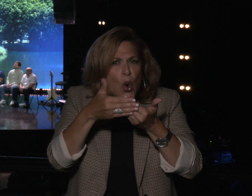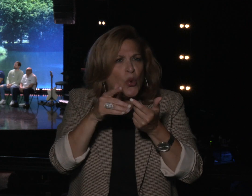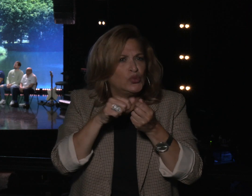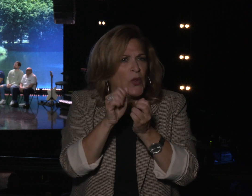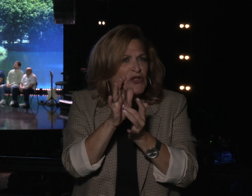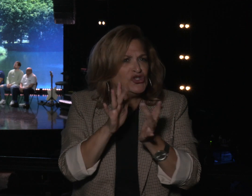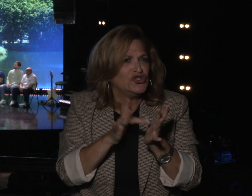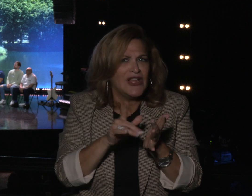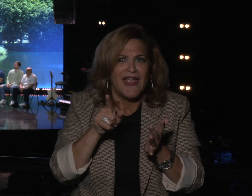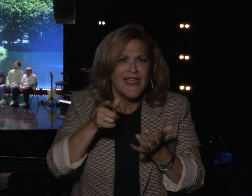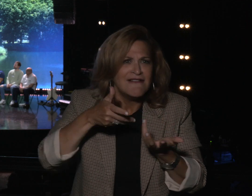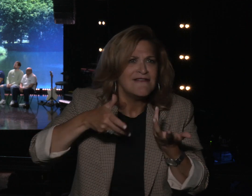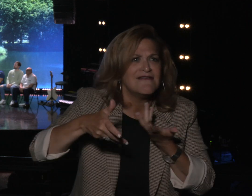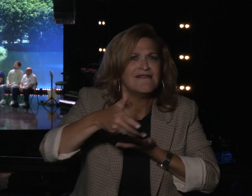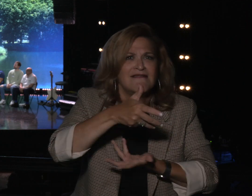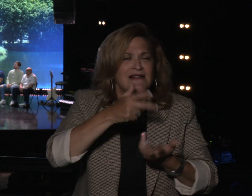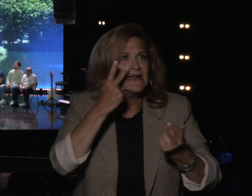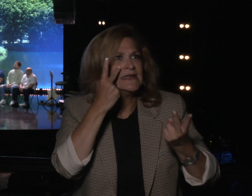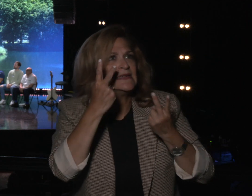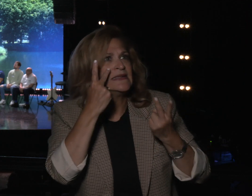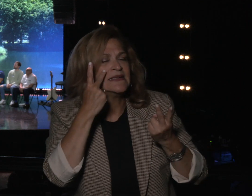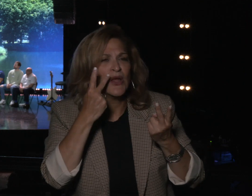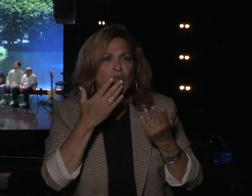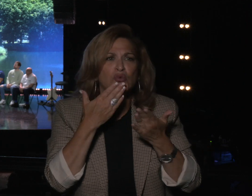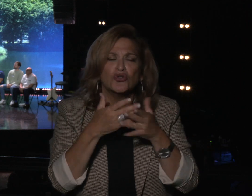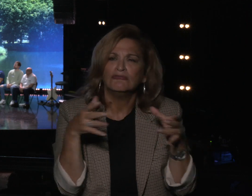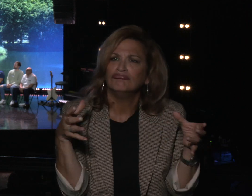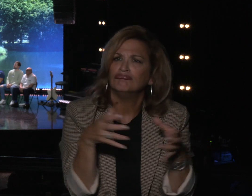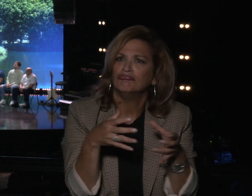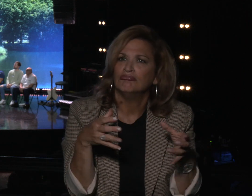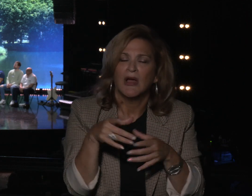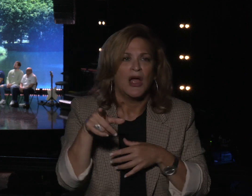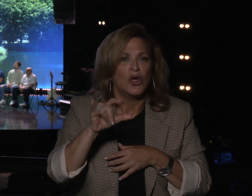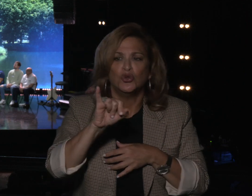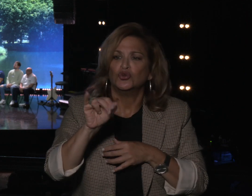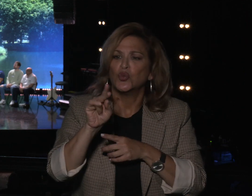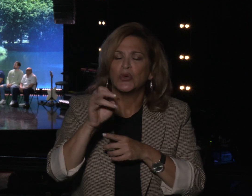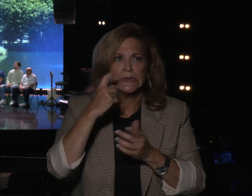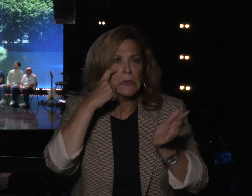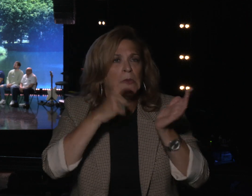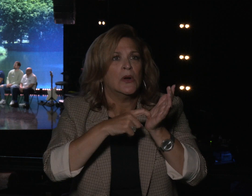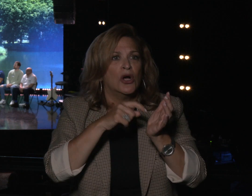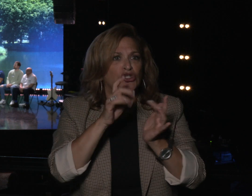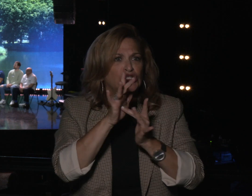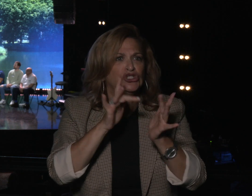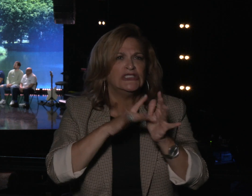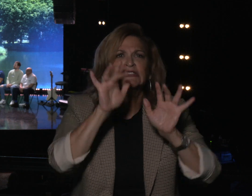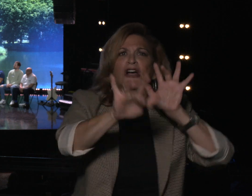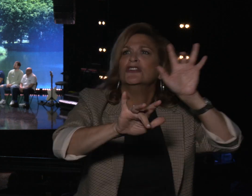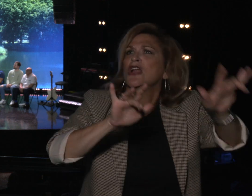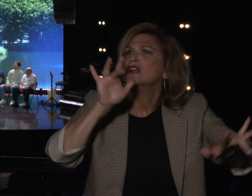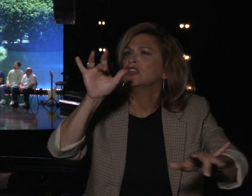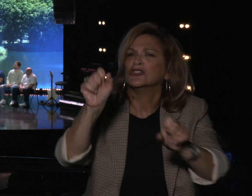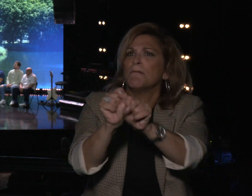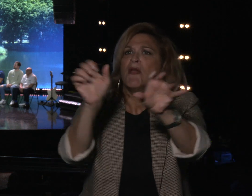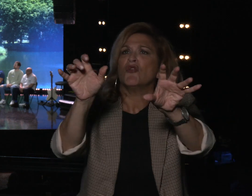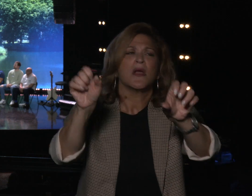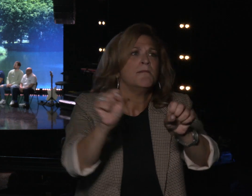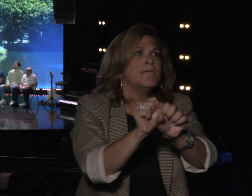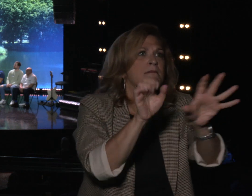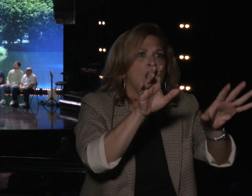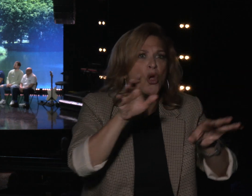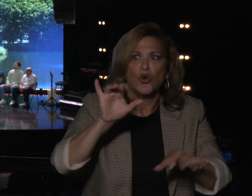got good friends. He's in a good community group. He's watching miracles happen. He's actually taking part in the miracles. He's listening to the